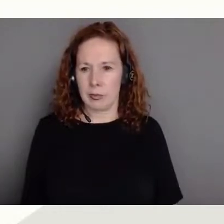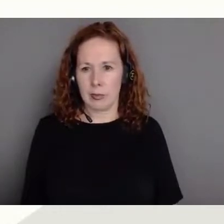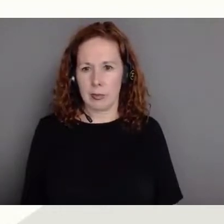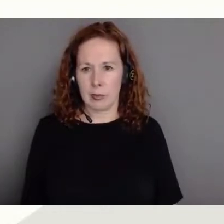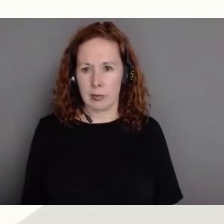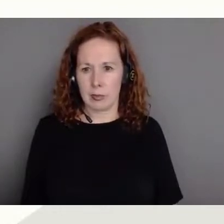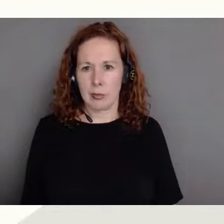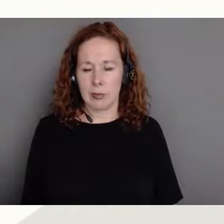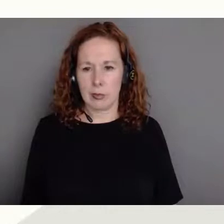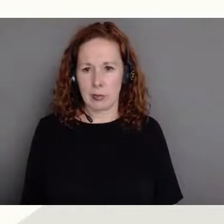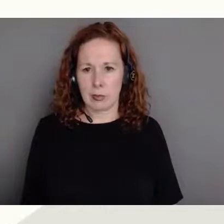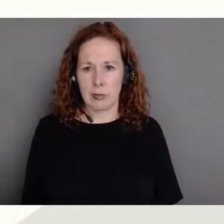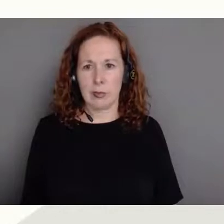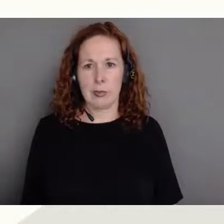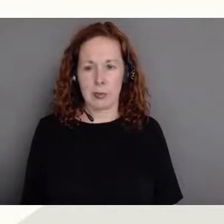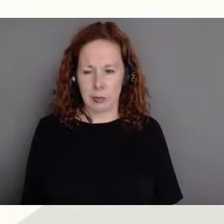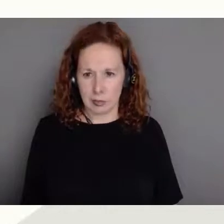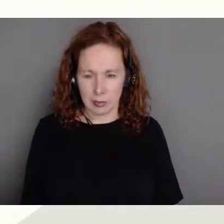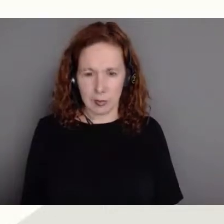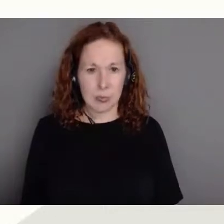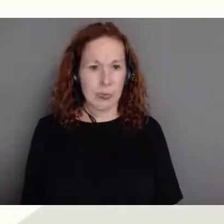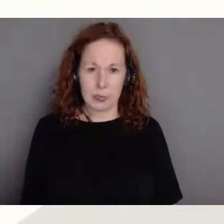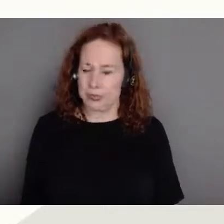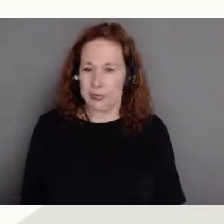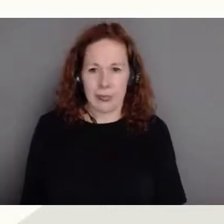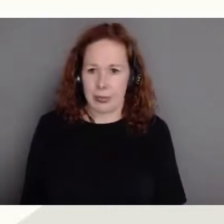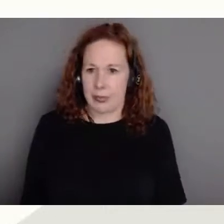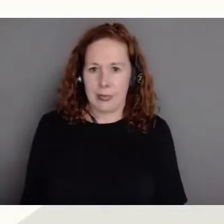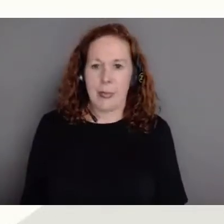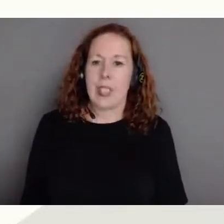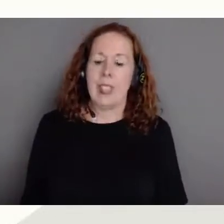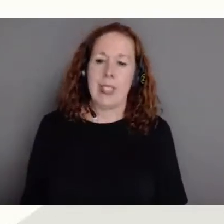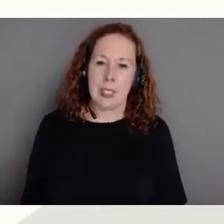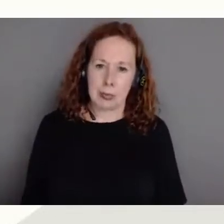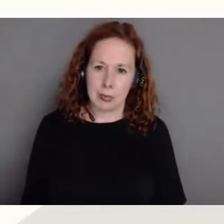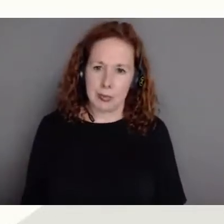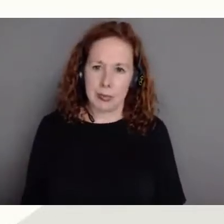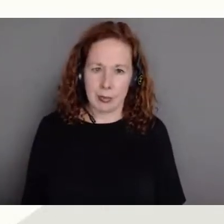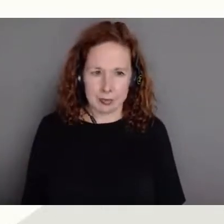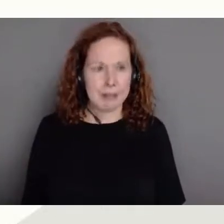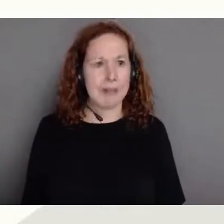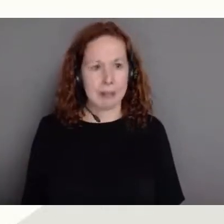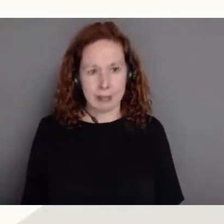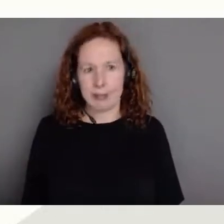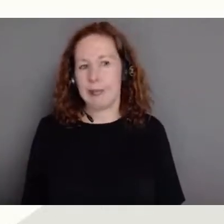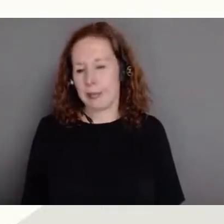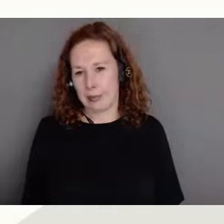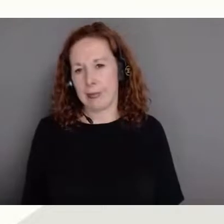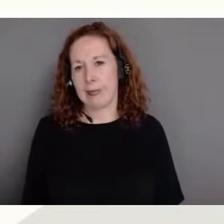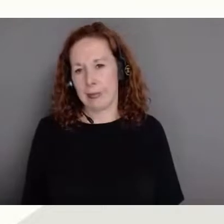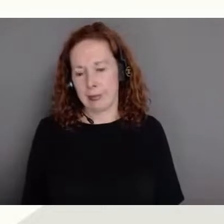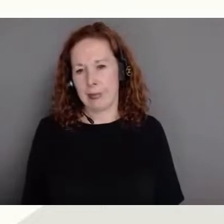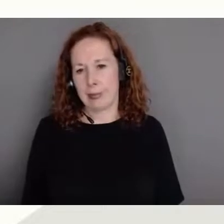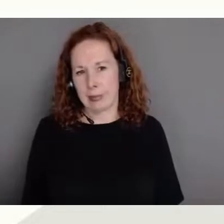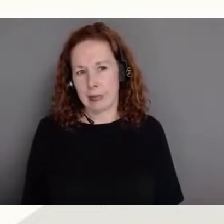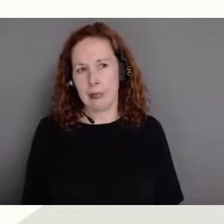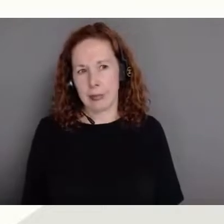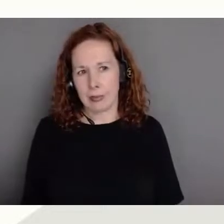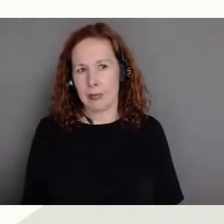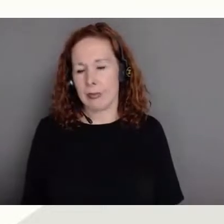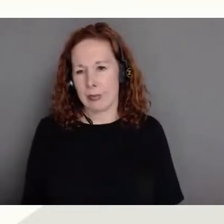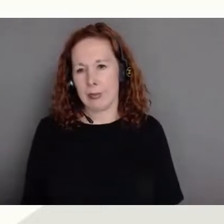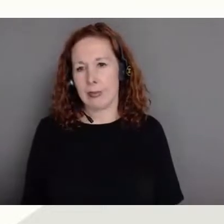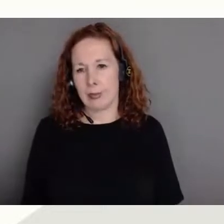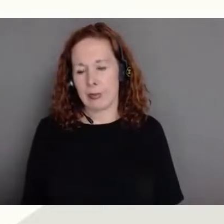you're learning, they're not going to hold a grudge against you for the rest of time. They're going to understand that you're learning and from what I